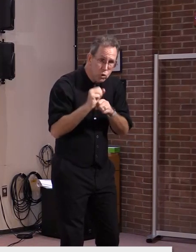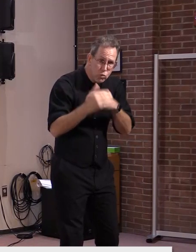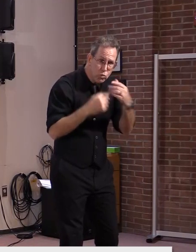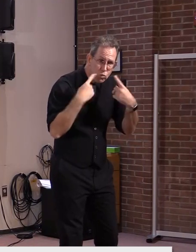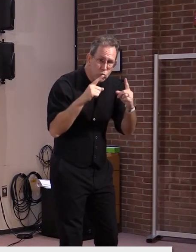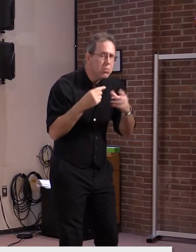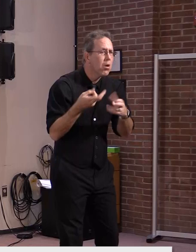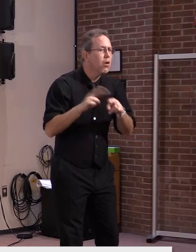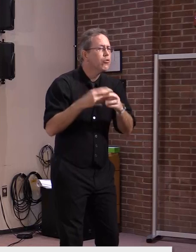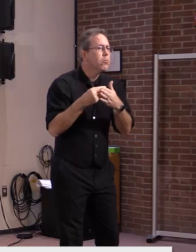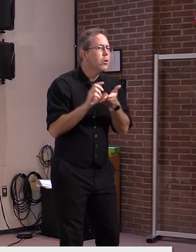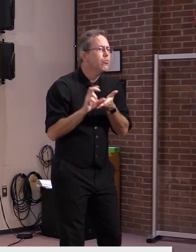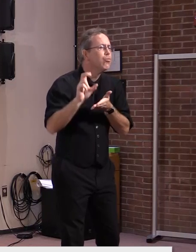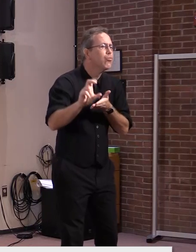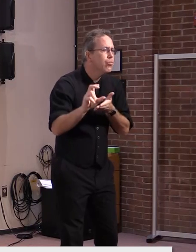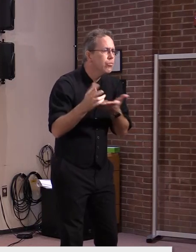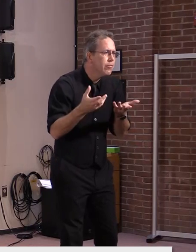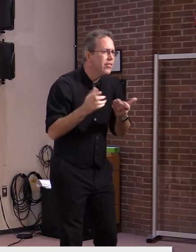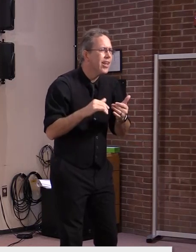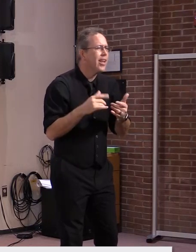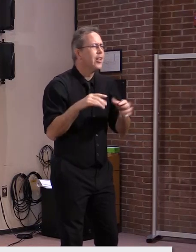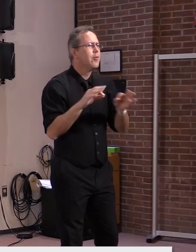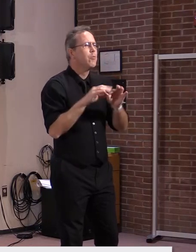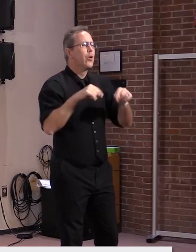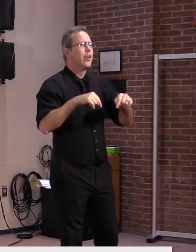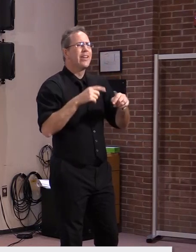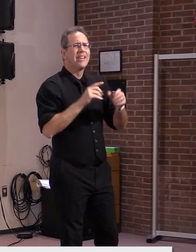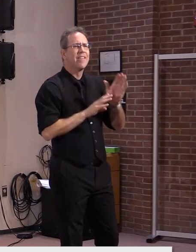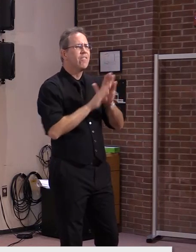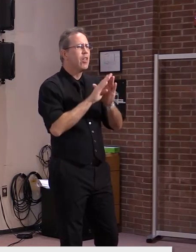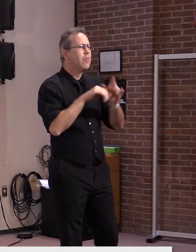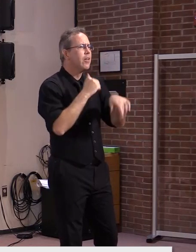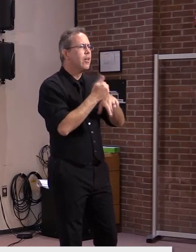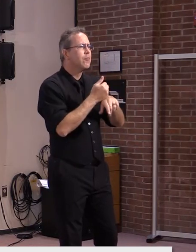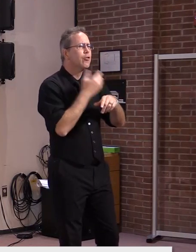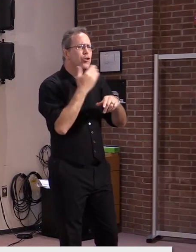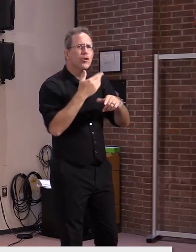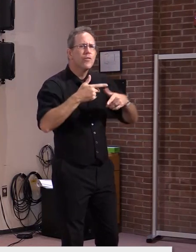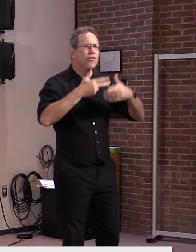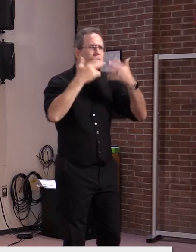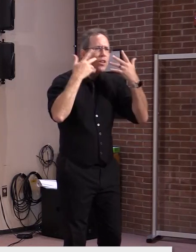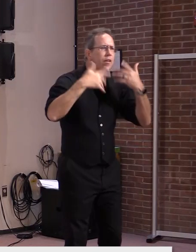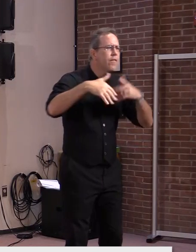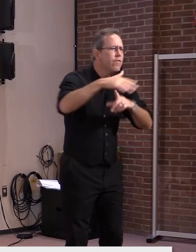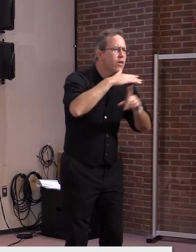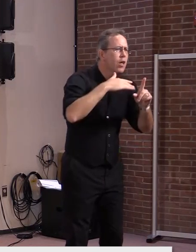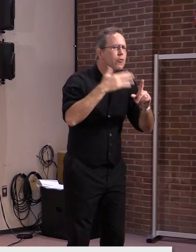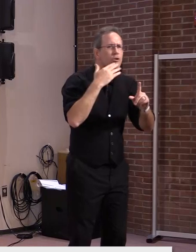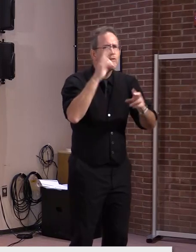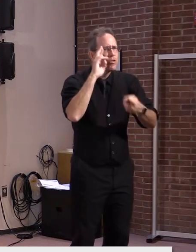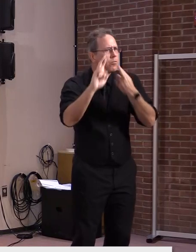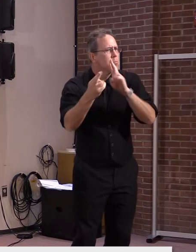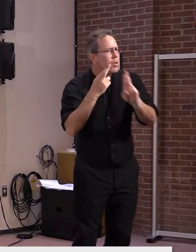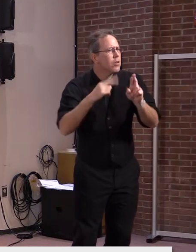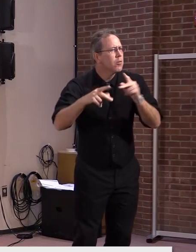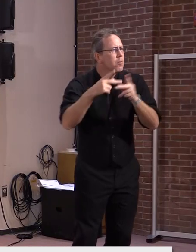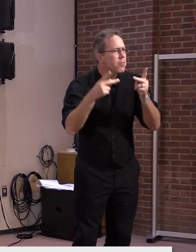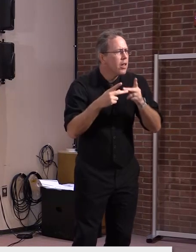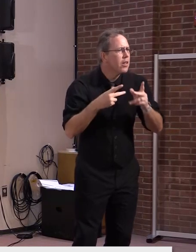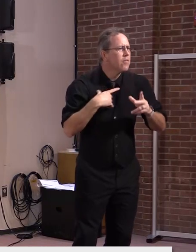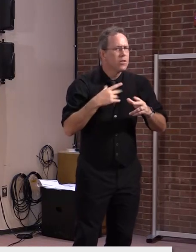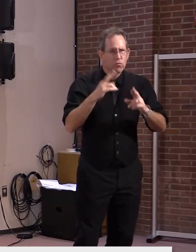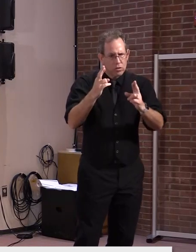culture is another aspect of it, and how you develop a culture where people want to stay in the